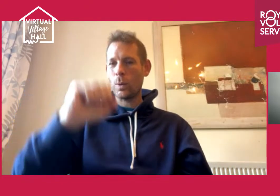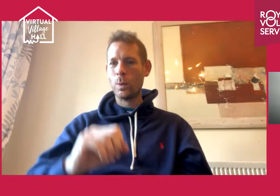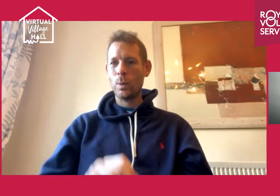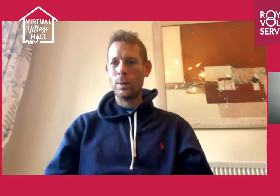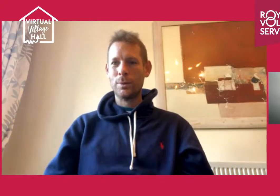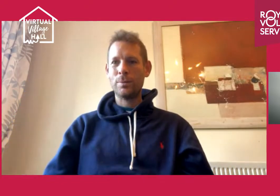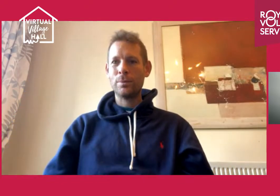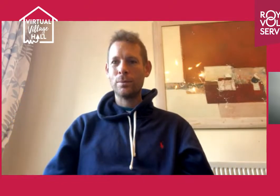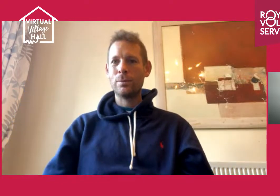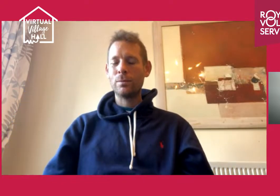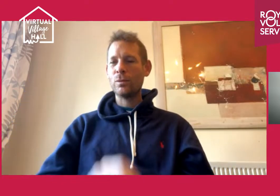rhino,